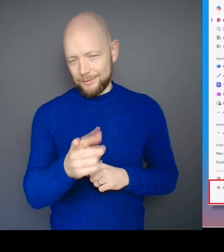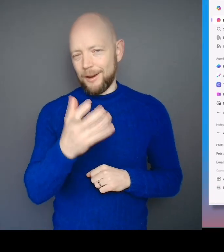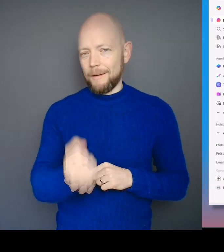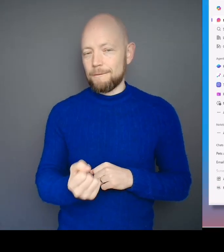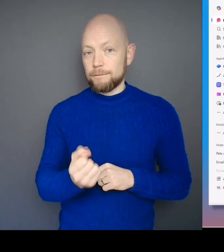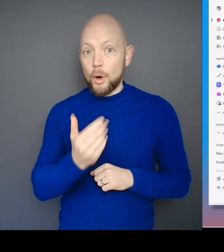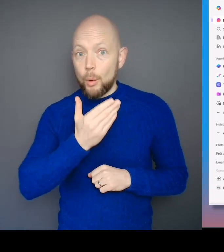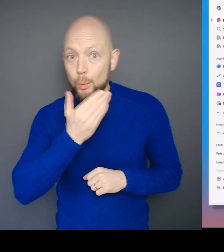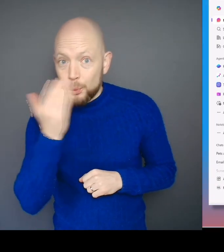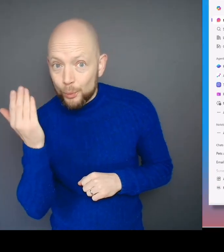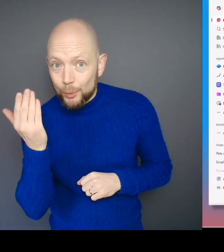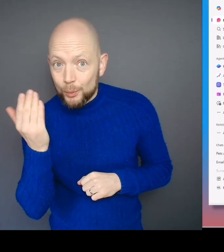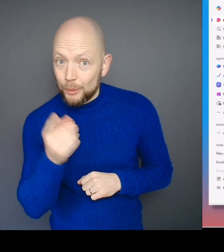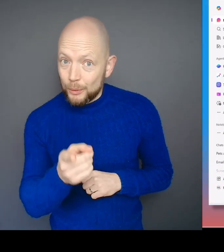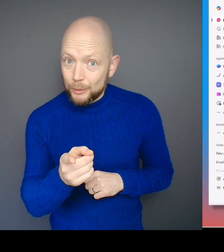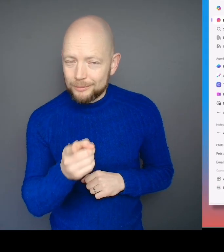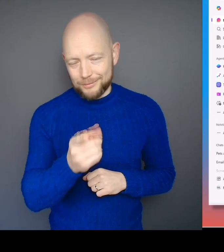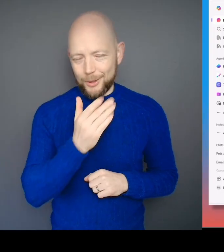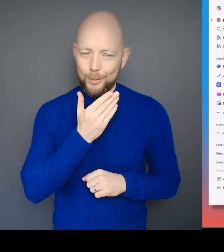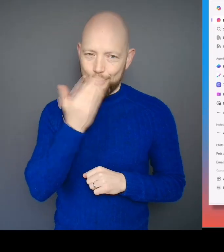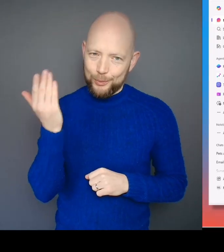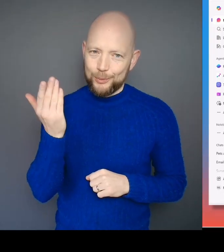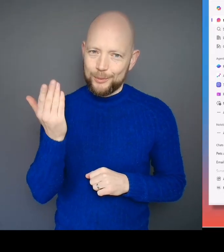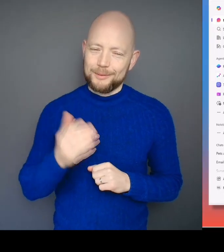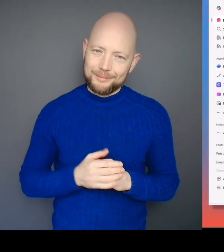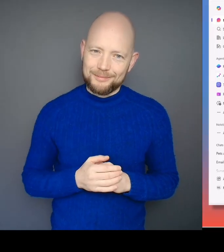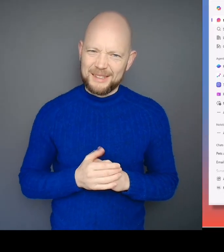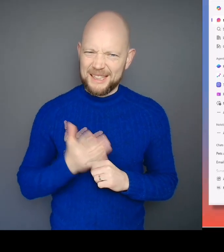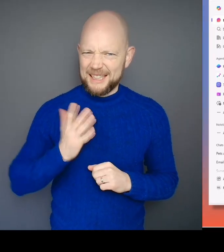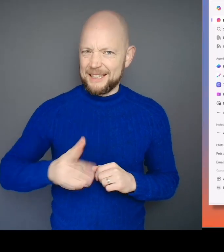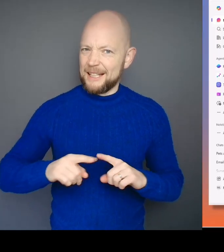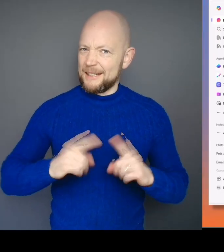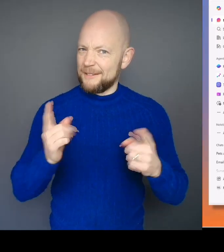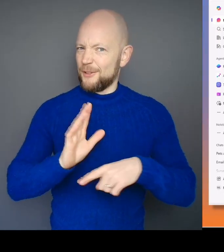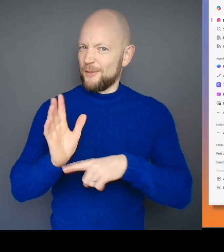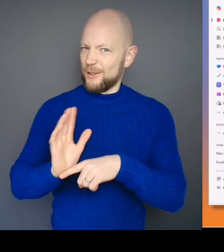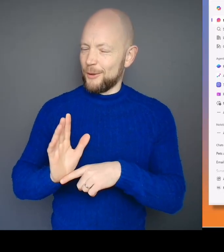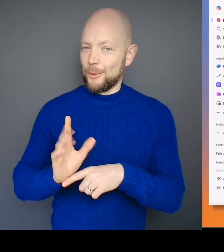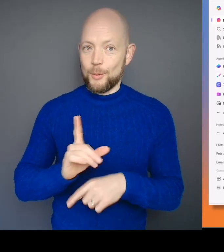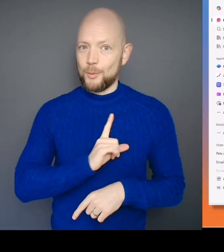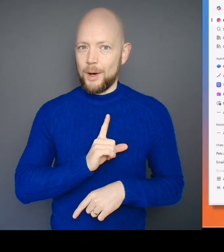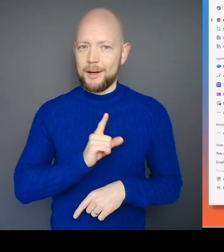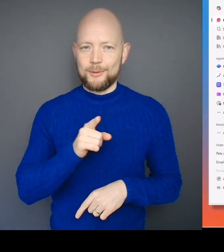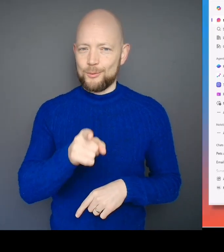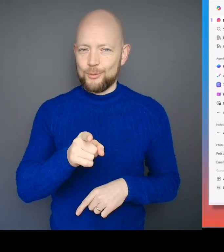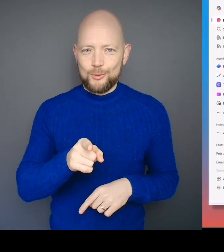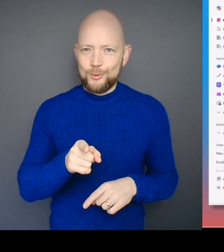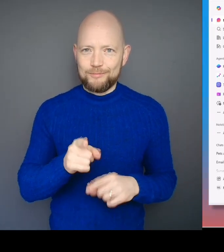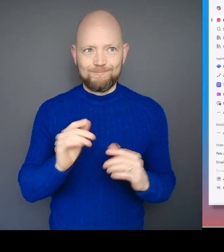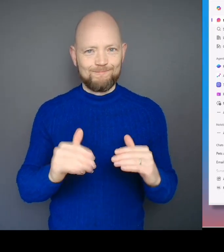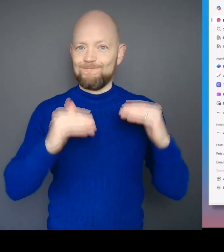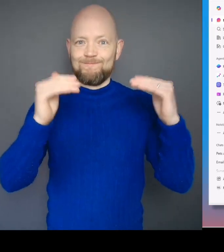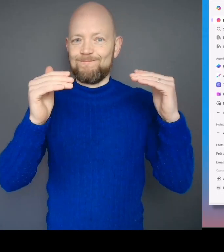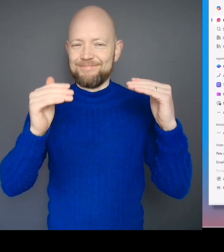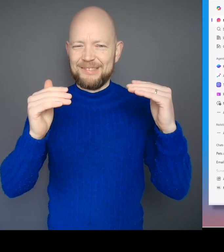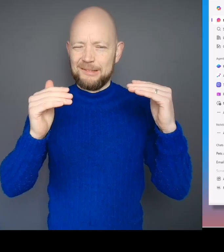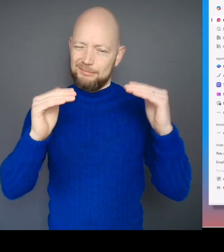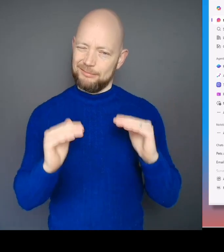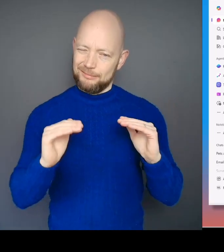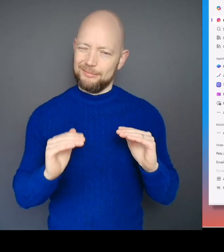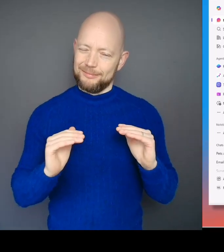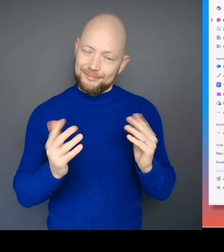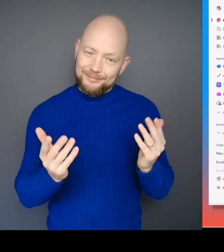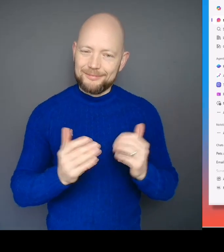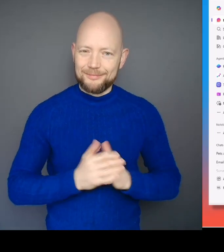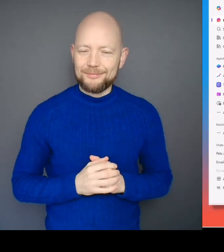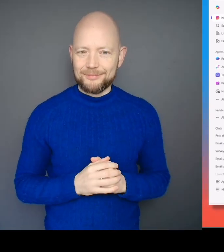M365 Copilot Premium. If you're not seeing that, if you're seeing Copilot Chat, go check out this other video. You don't have the stuff that I'm showing